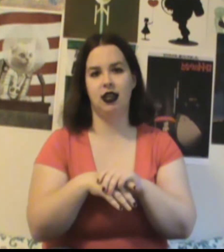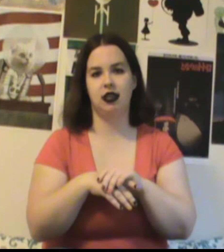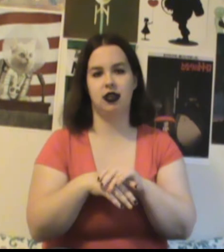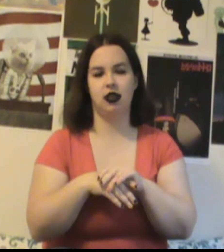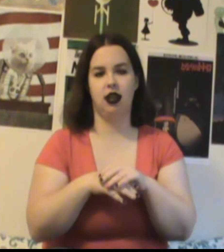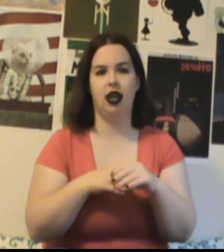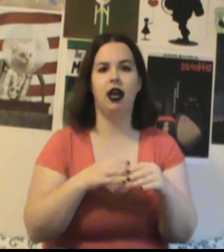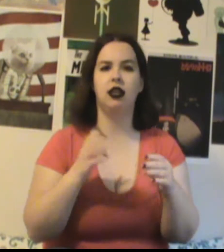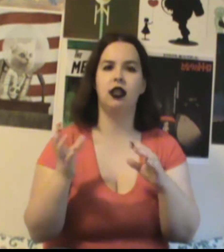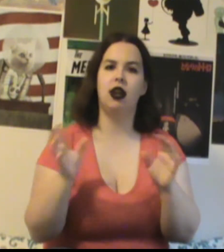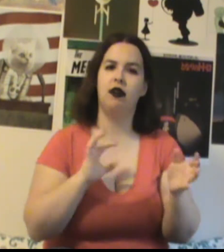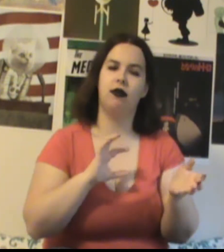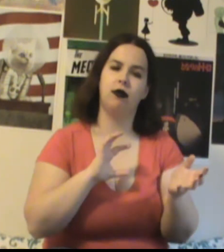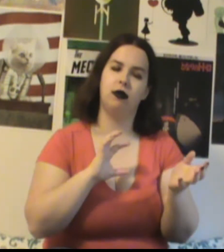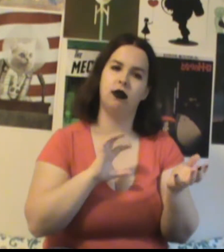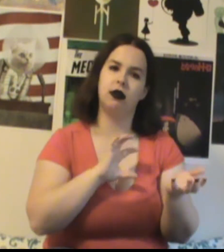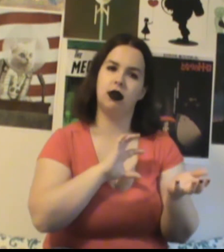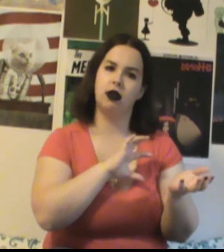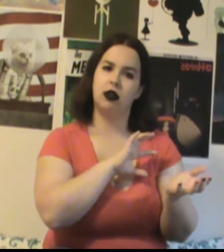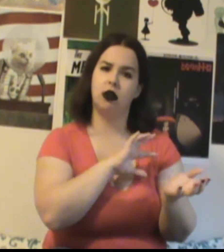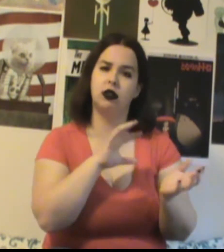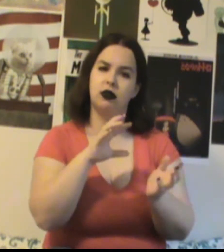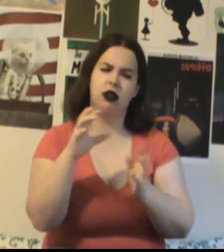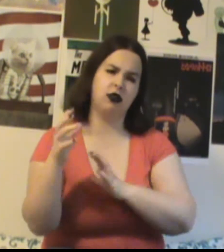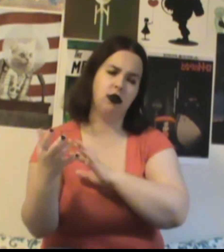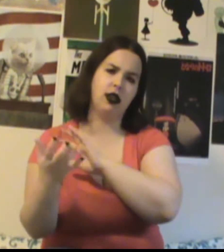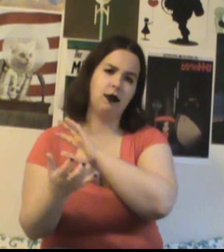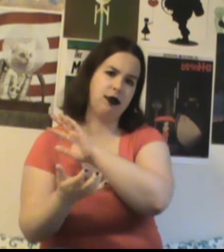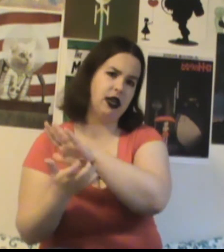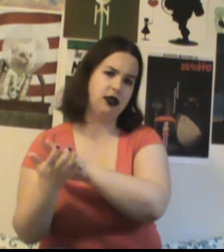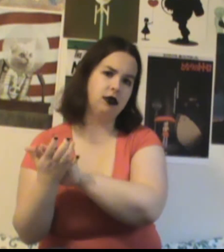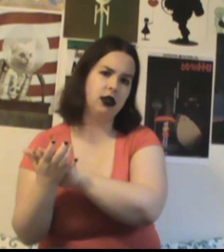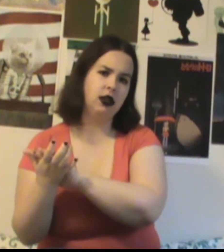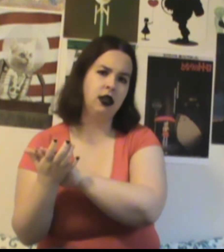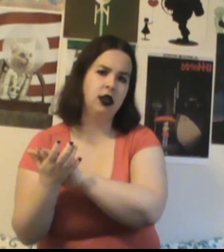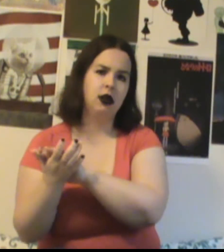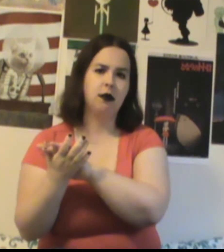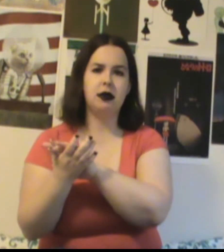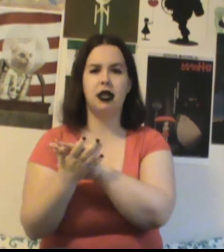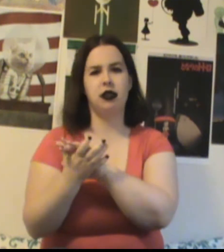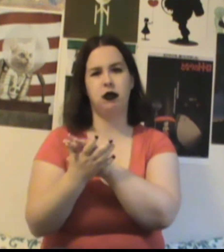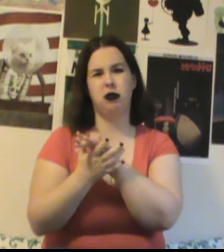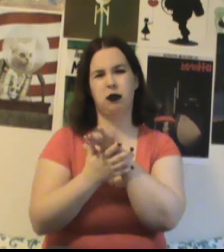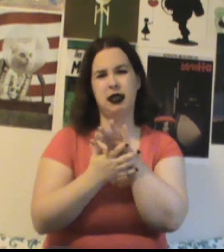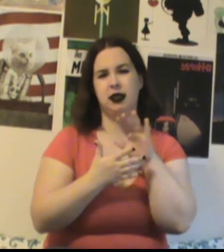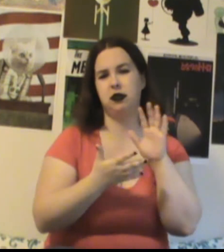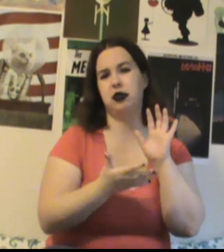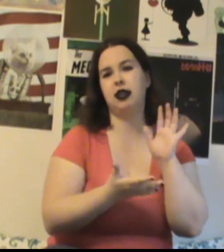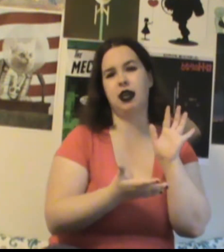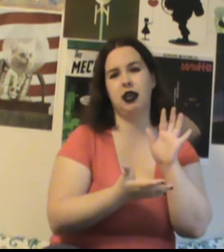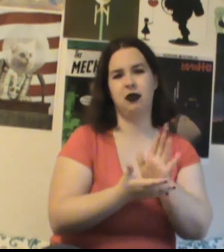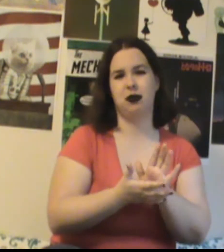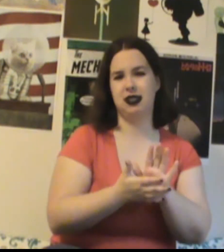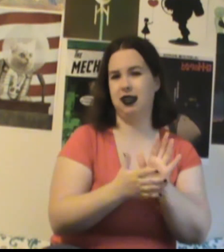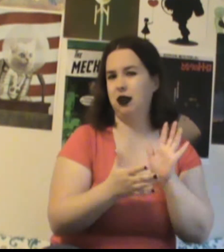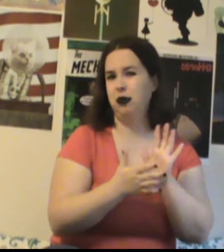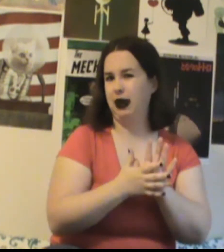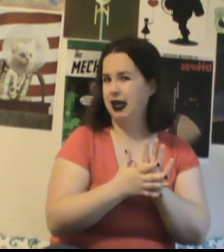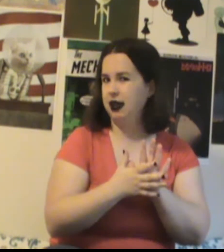that had a lot of good sort of storyline plots to it, but then the whole resolution at the end was a little weak to